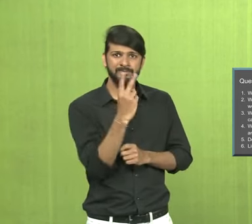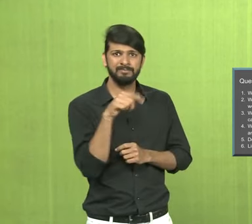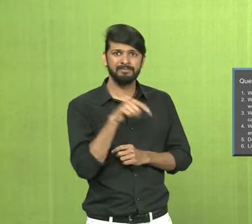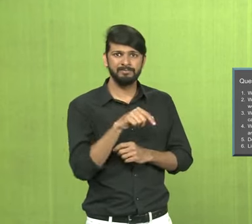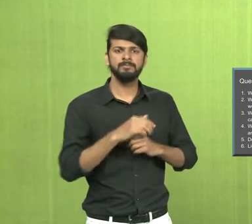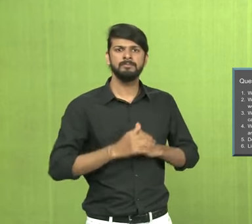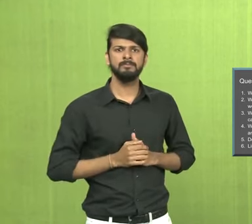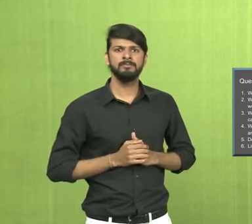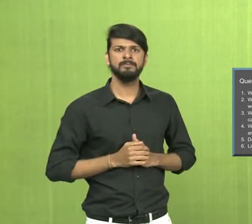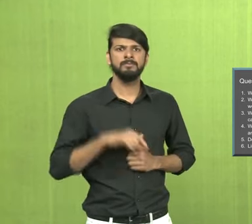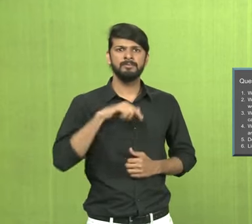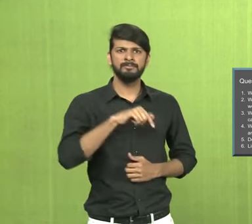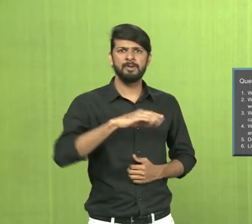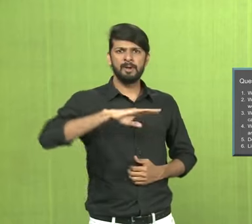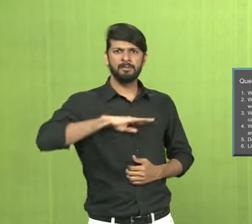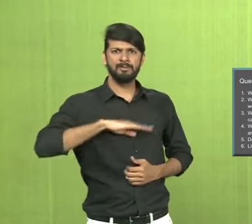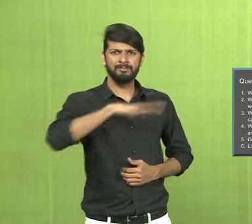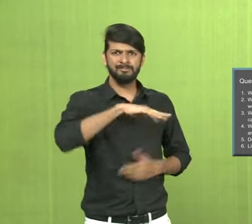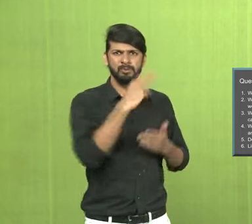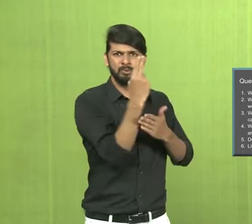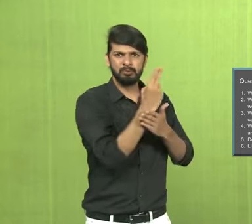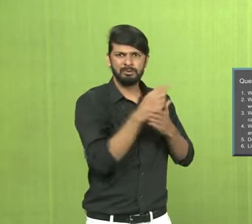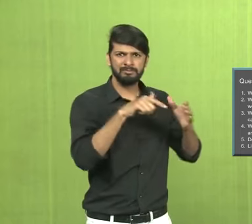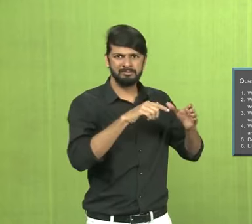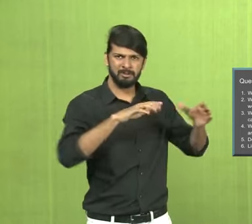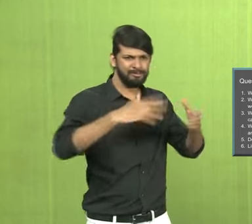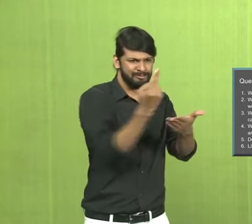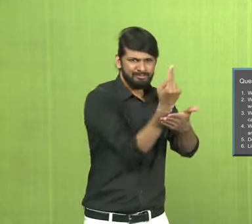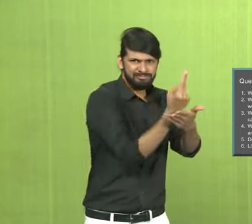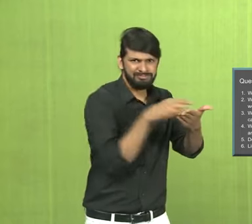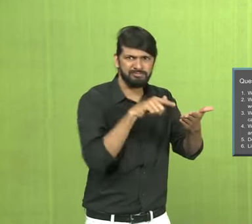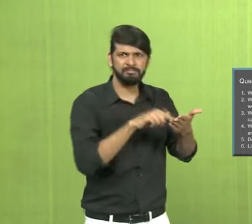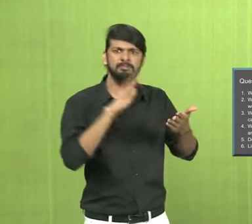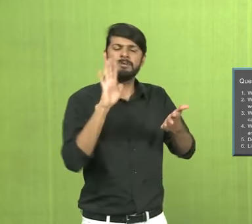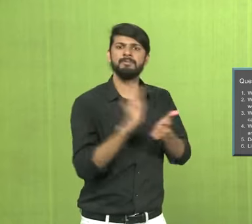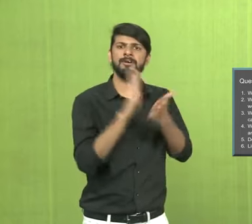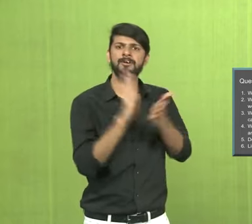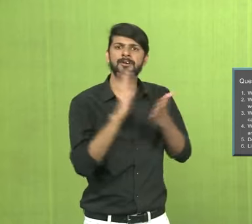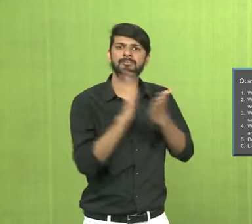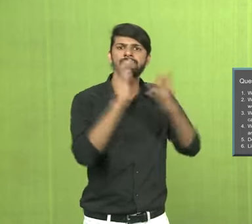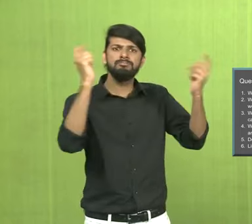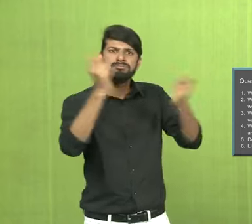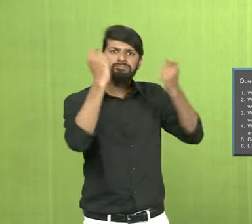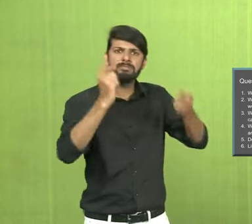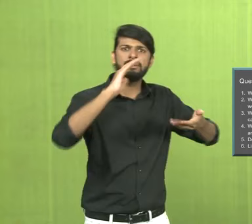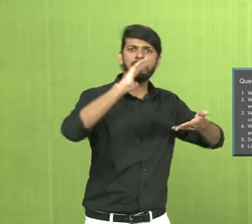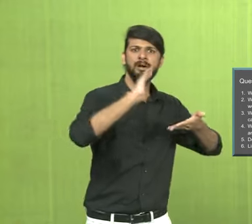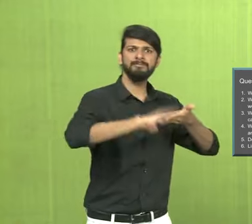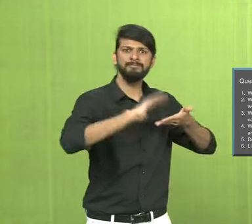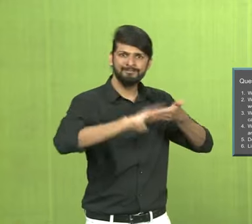Question number 2, there is a Warli painting which is made particularly to celebrate a wedding in the